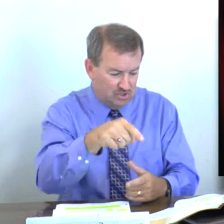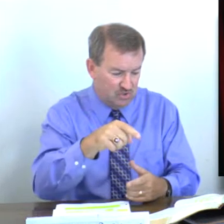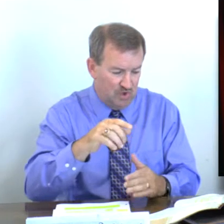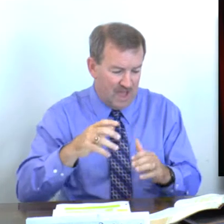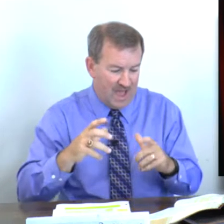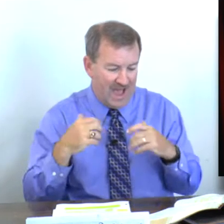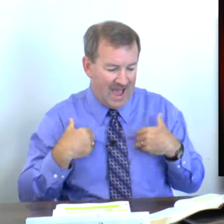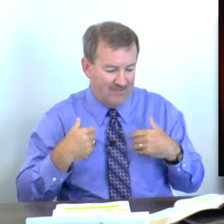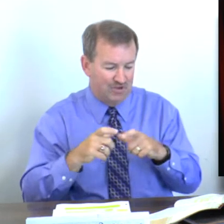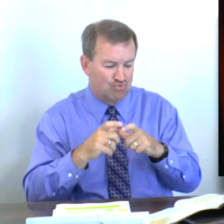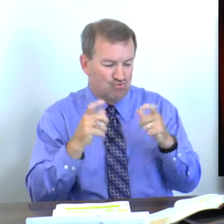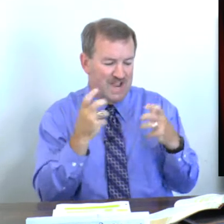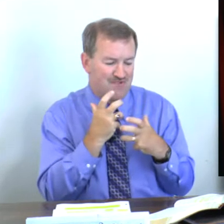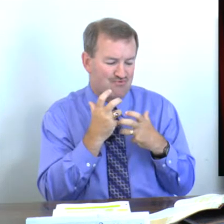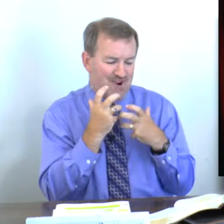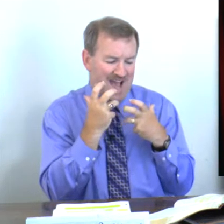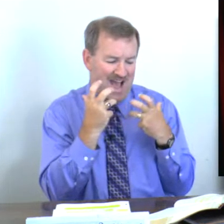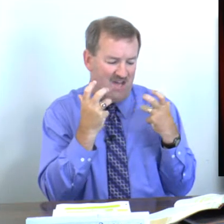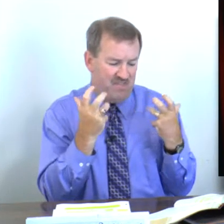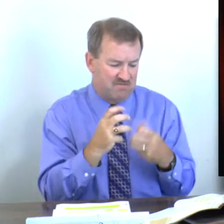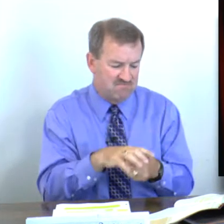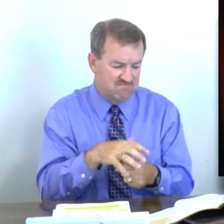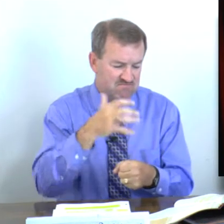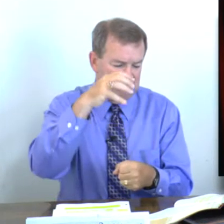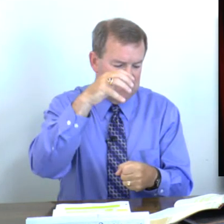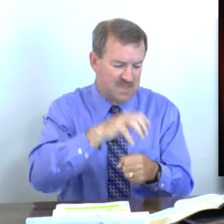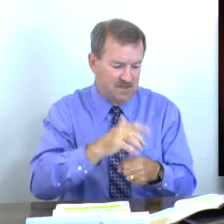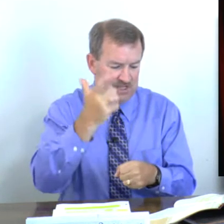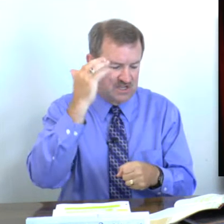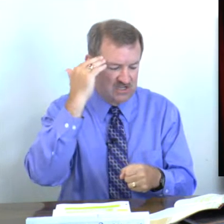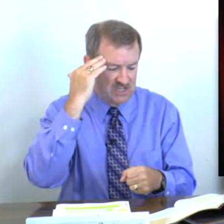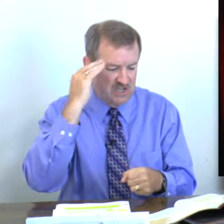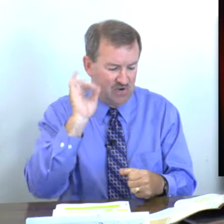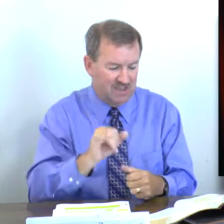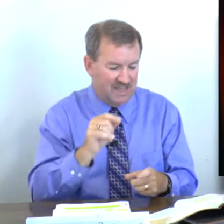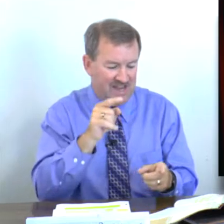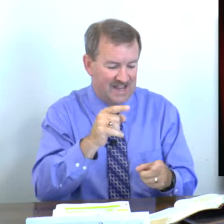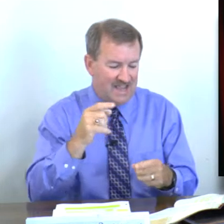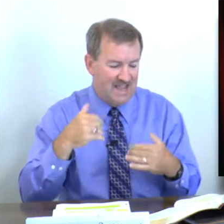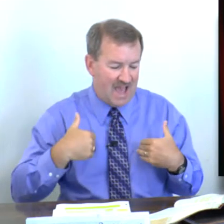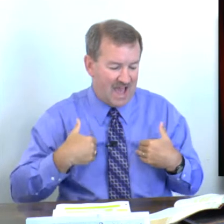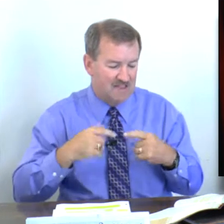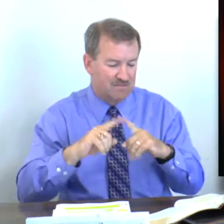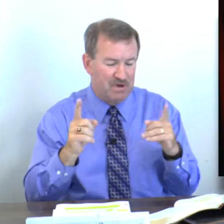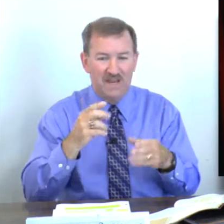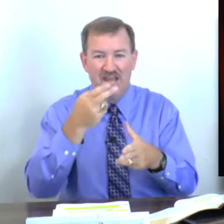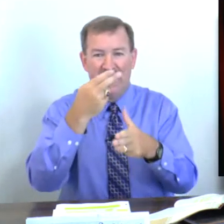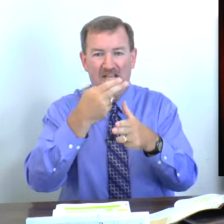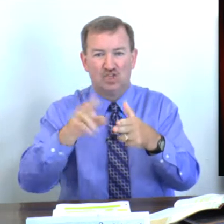you, having great wrath, because he knoweth that he hath but a